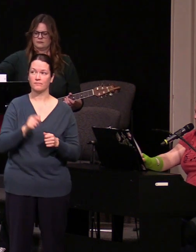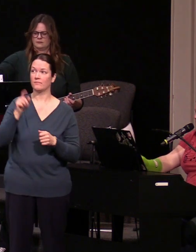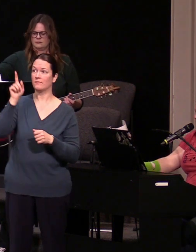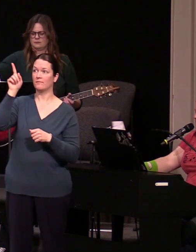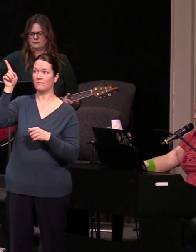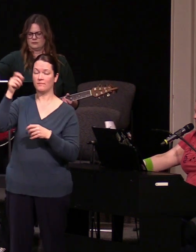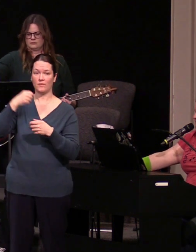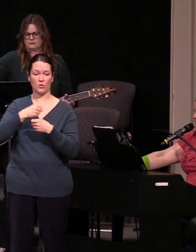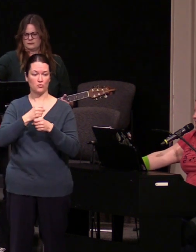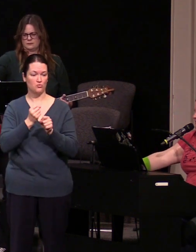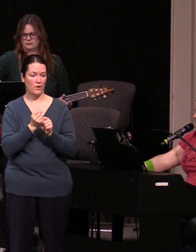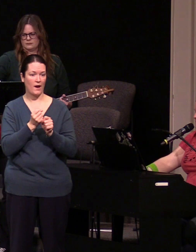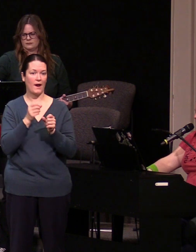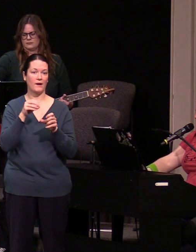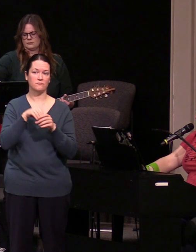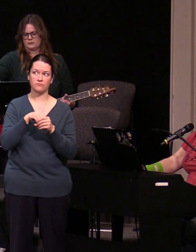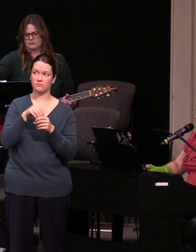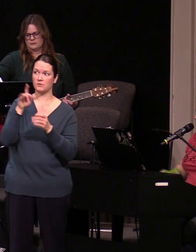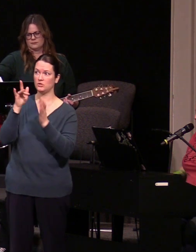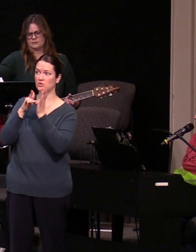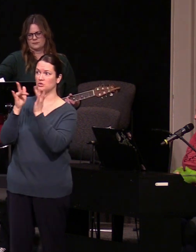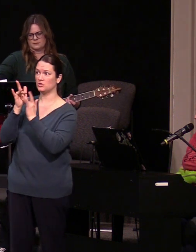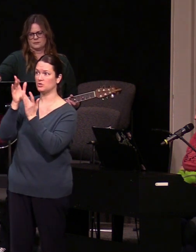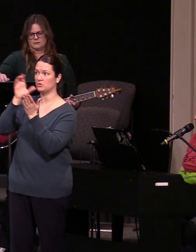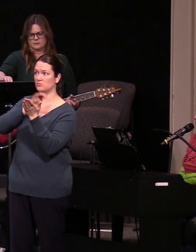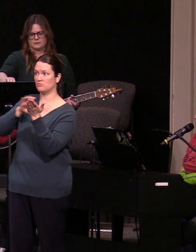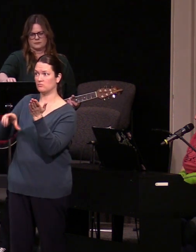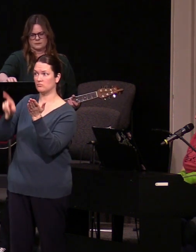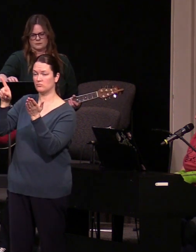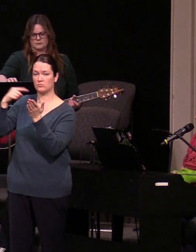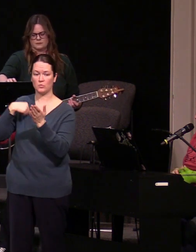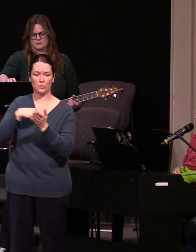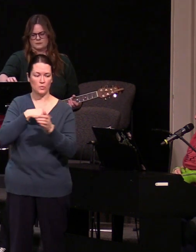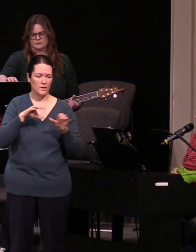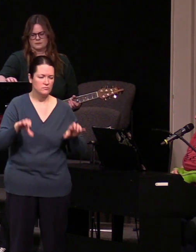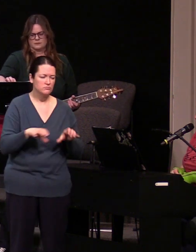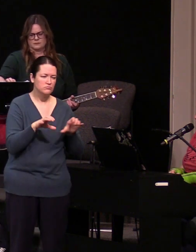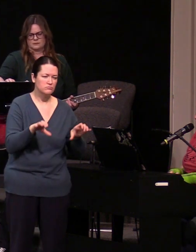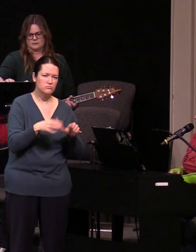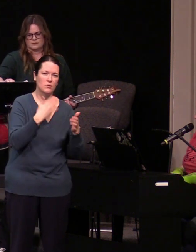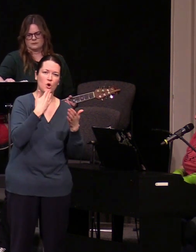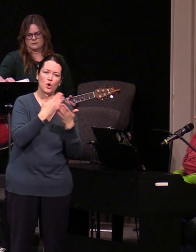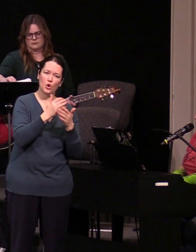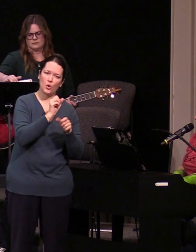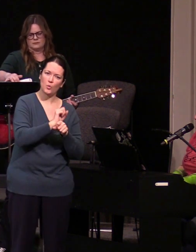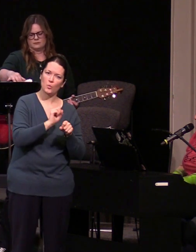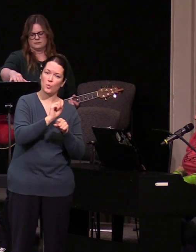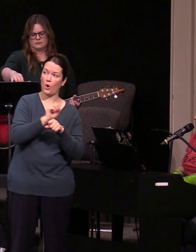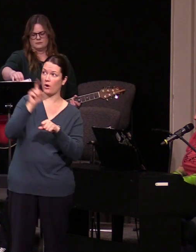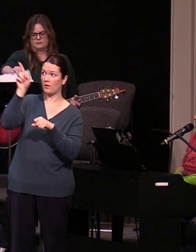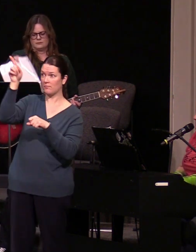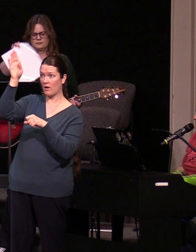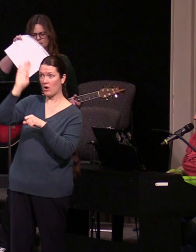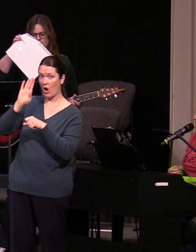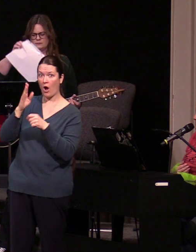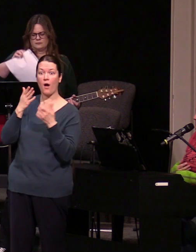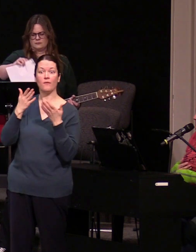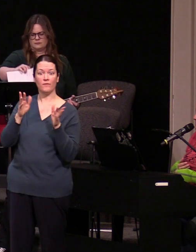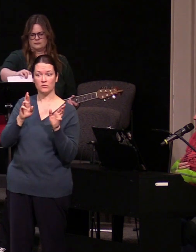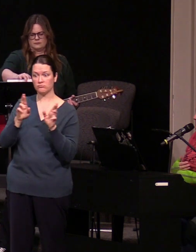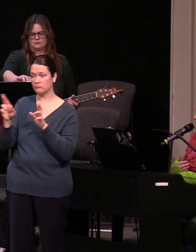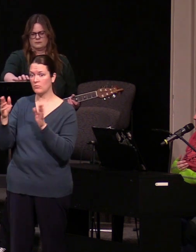created in Christ Jesus to do good works, which God prepared in